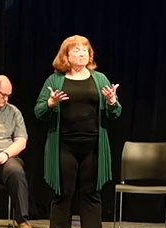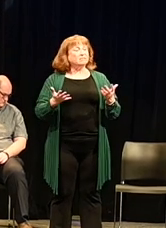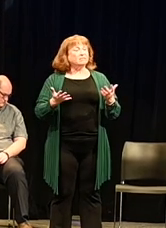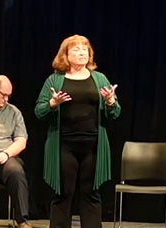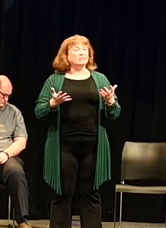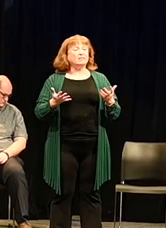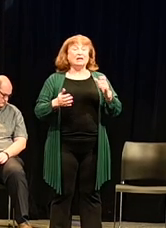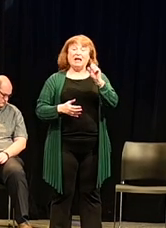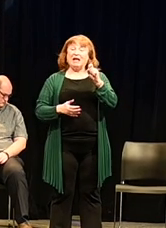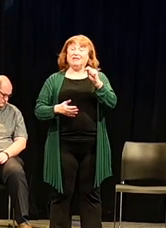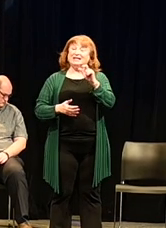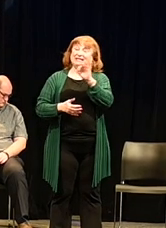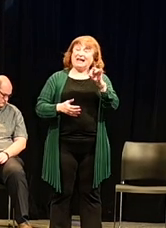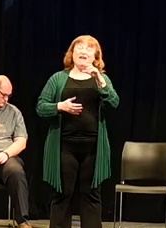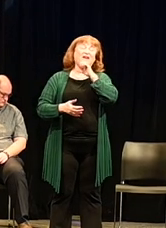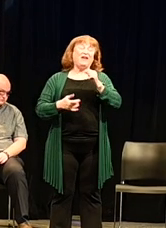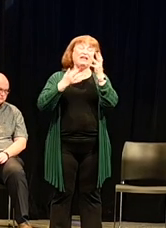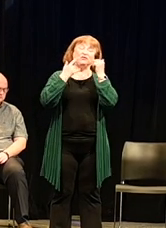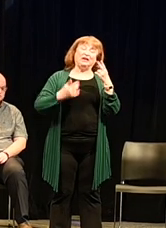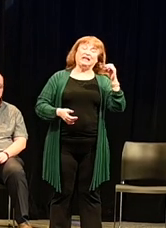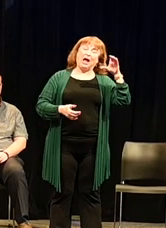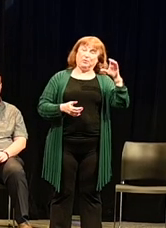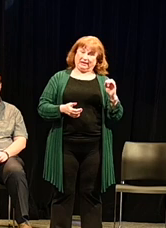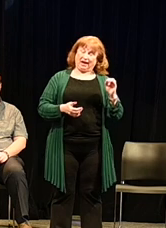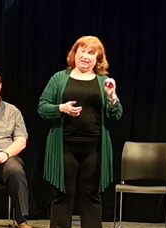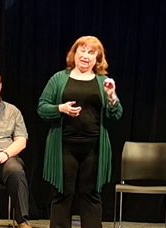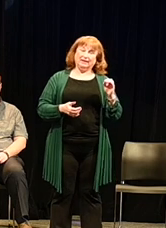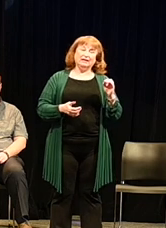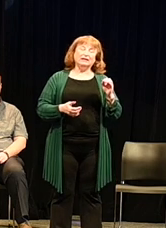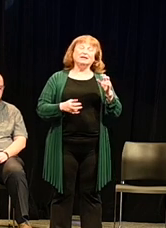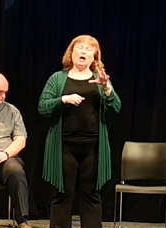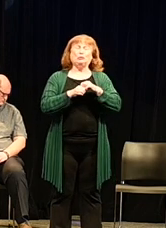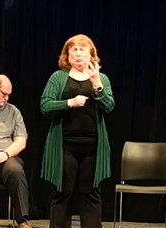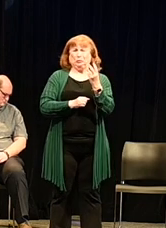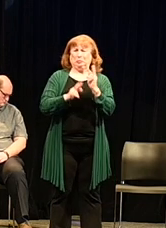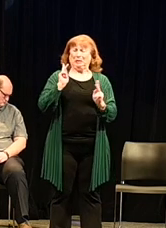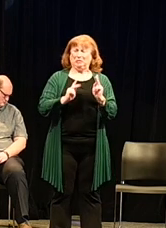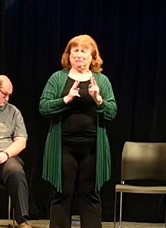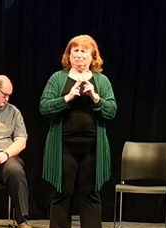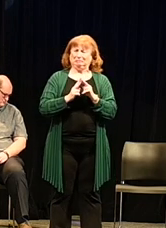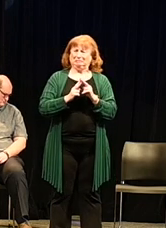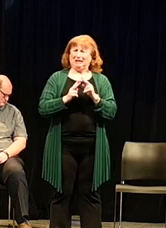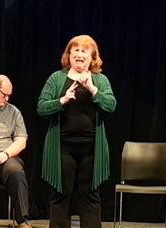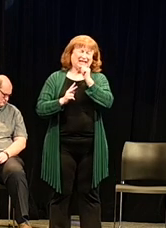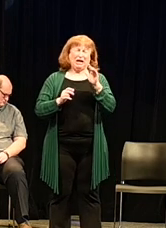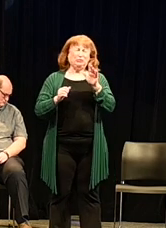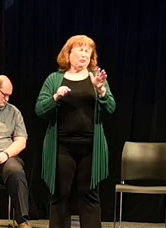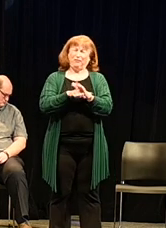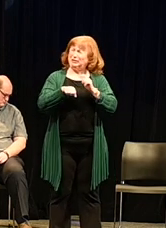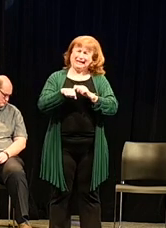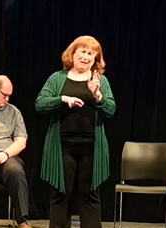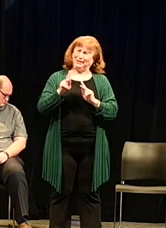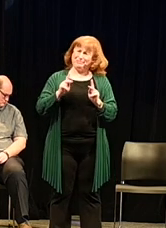So the staff of Age-Friendly Howard County is 2 people. Actually, it's not 2 FTEs, it's